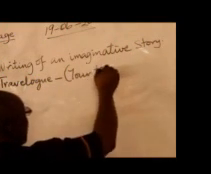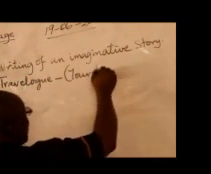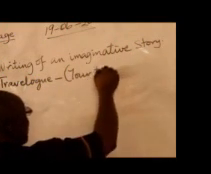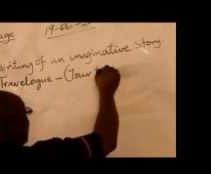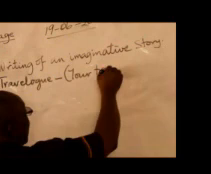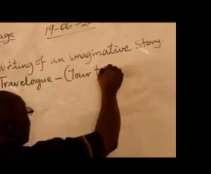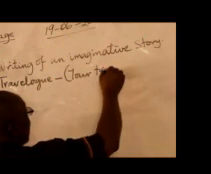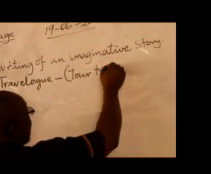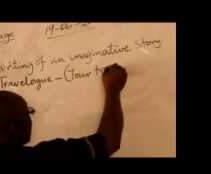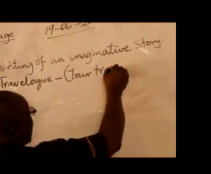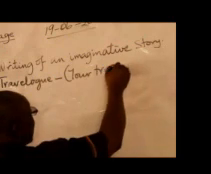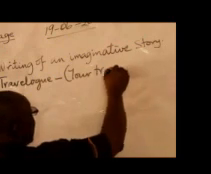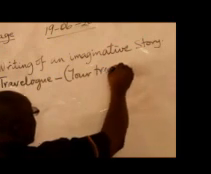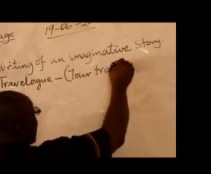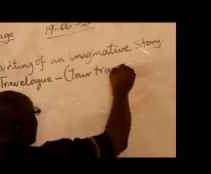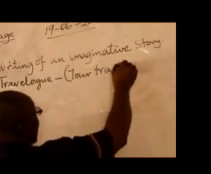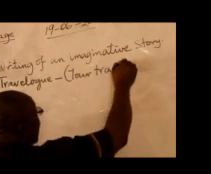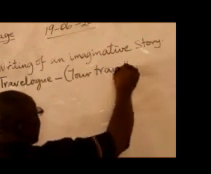traveling experience.